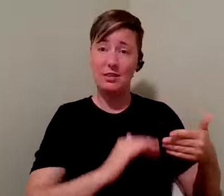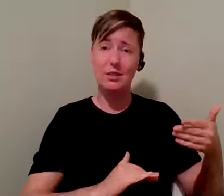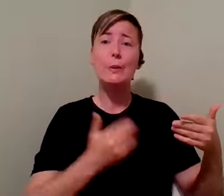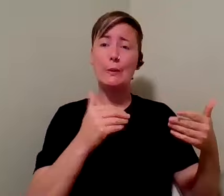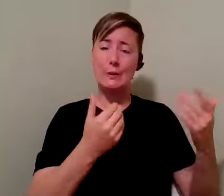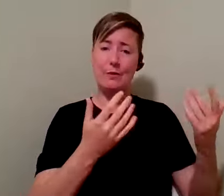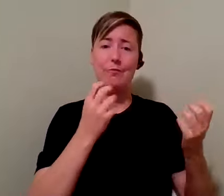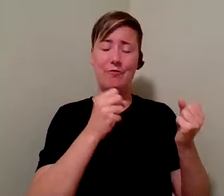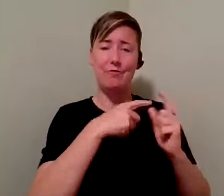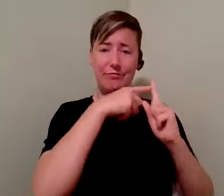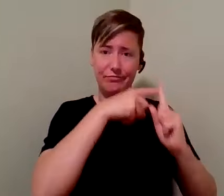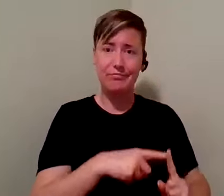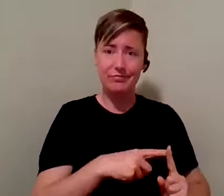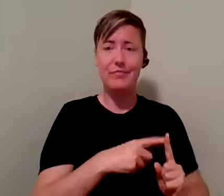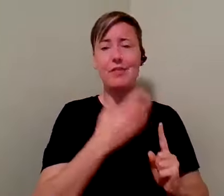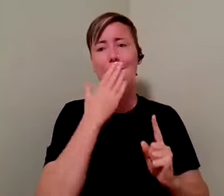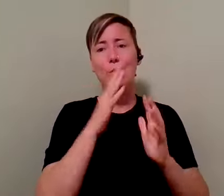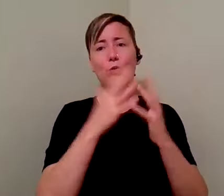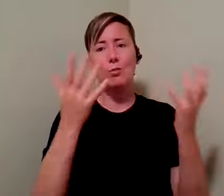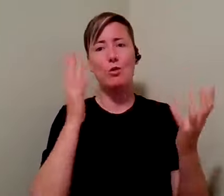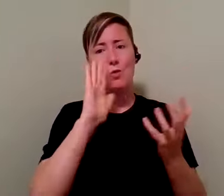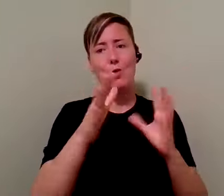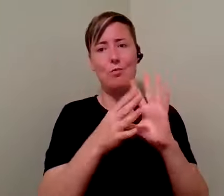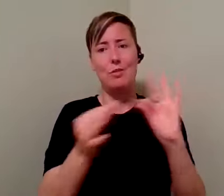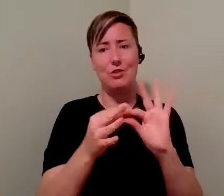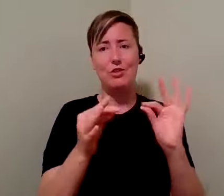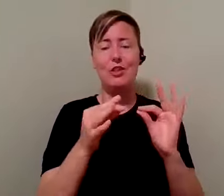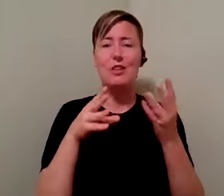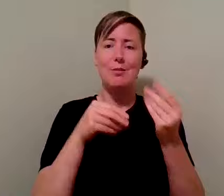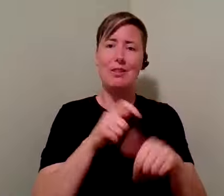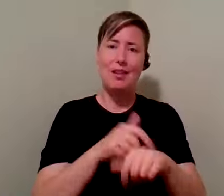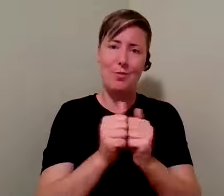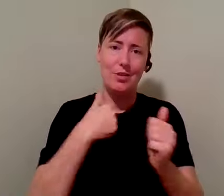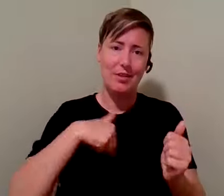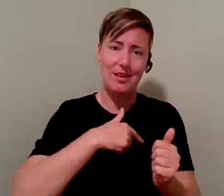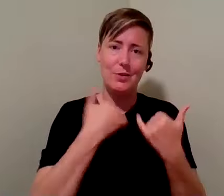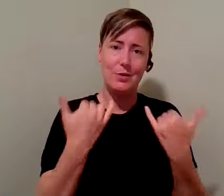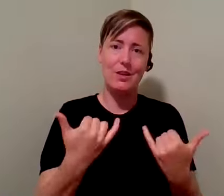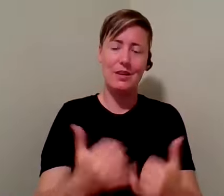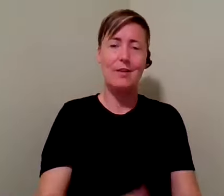your message and spending time with us this evening. Now, before we unmute